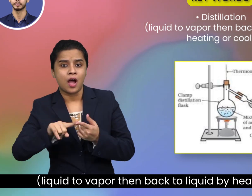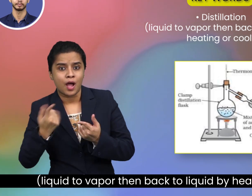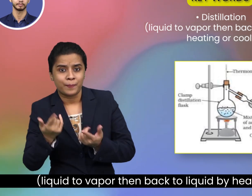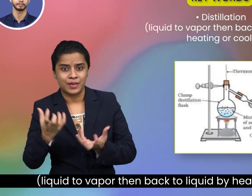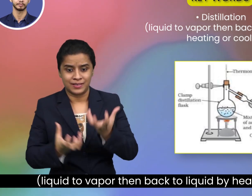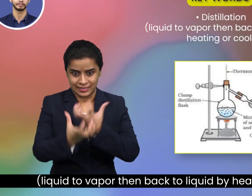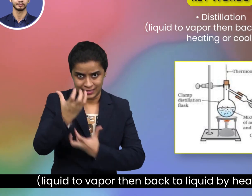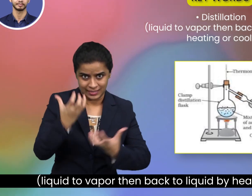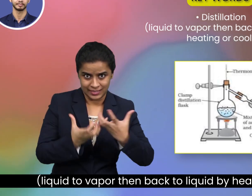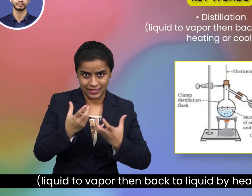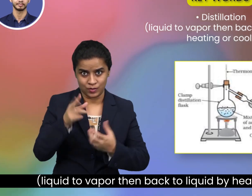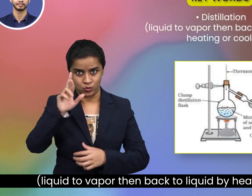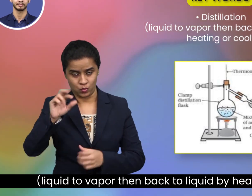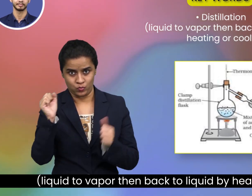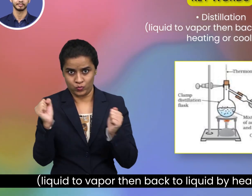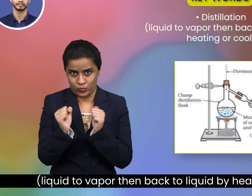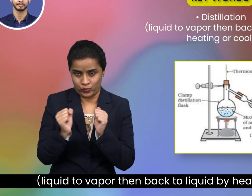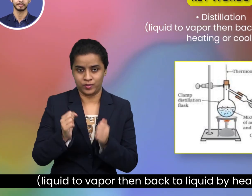cooling,